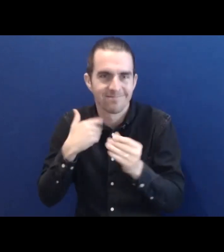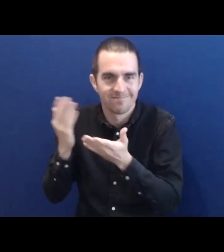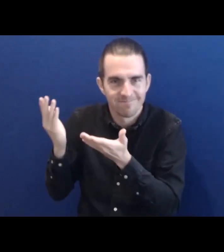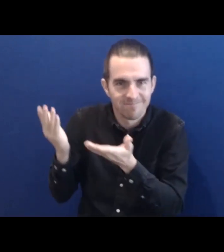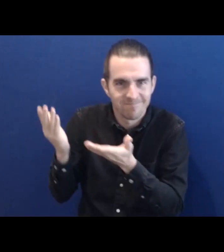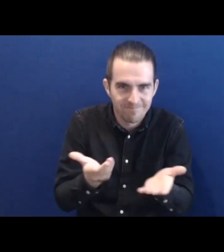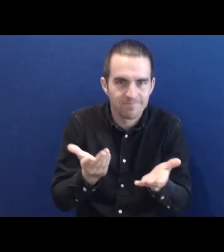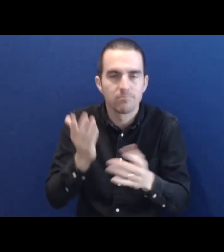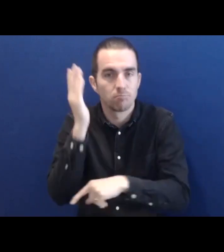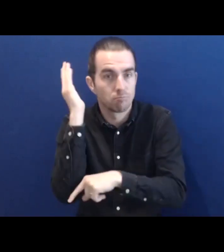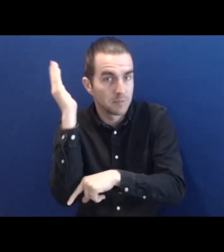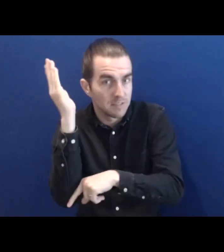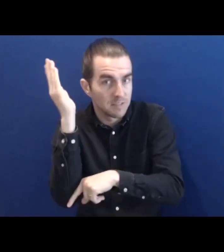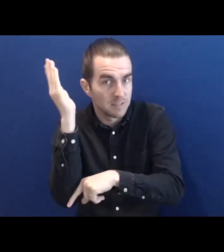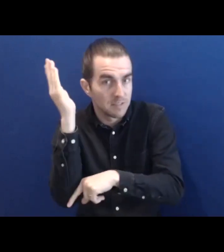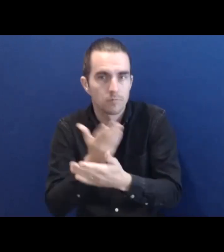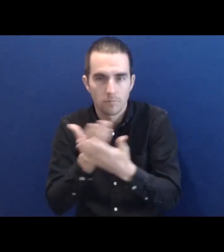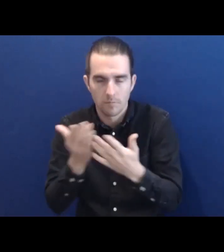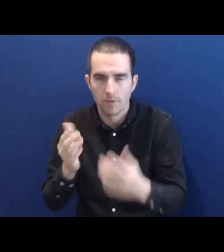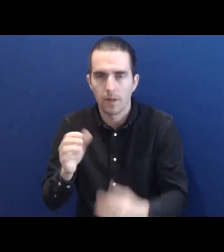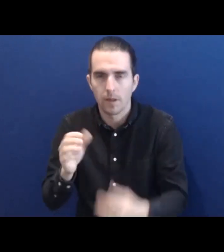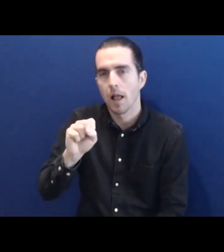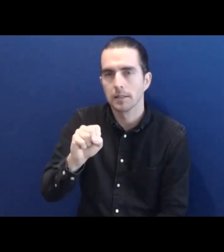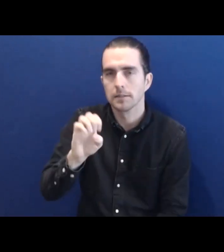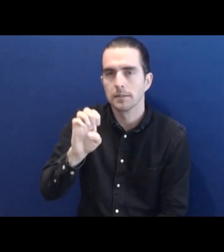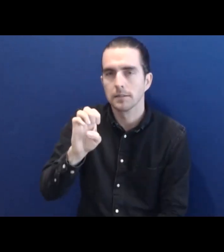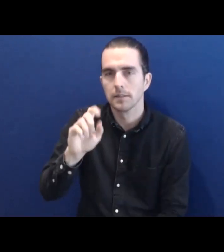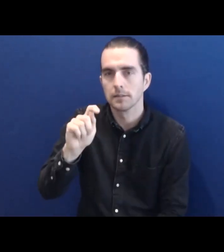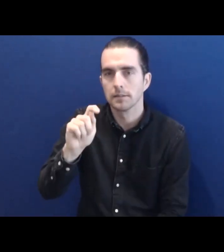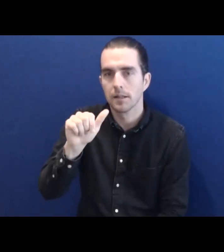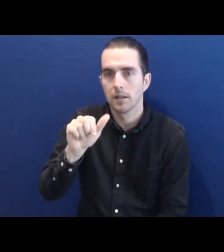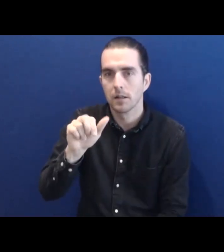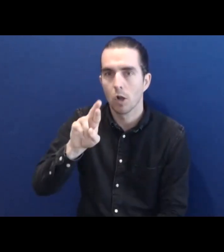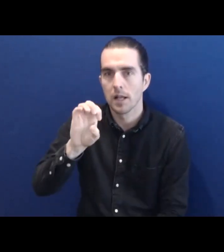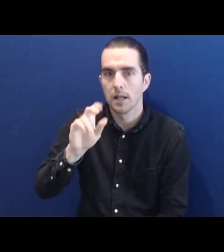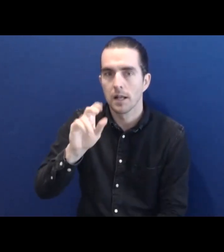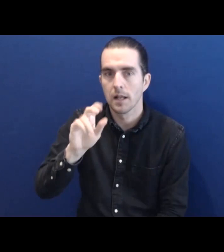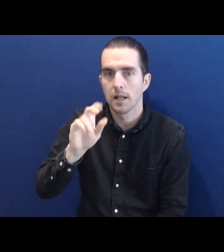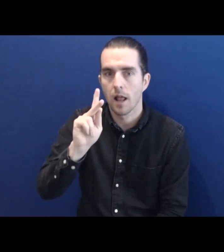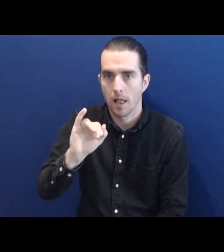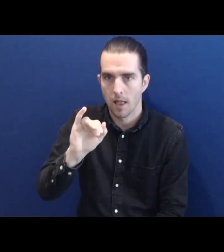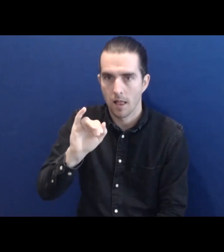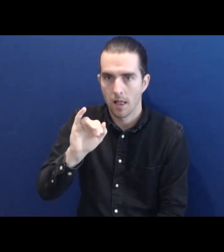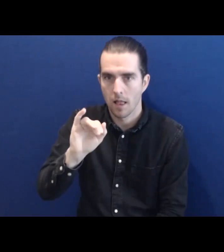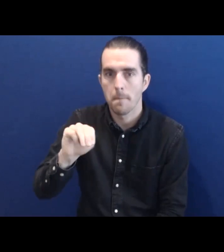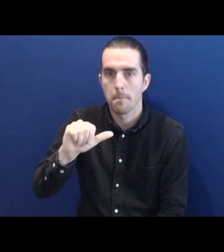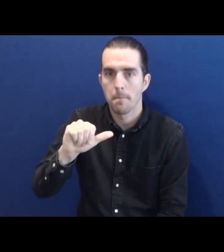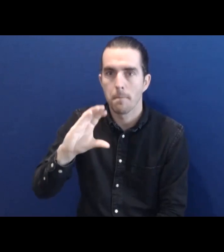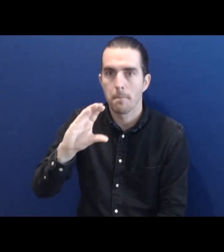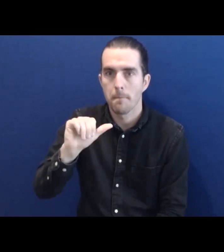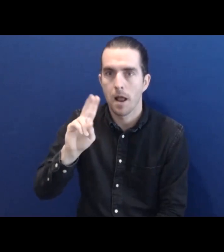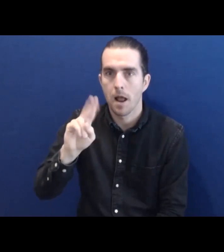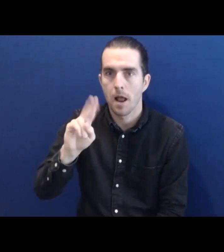Matanawi is from the Pacific Disability Forum and based in Fiji. We hope